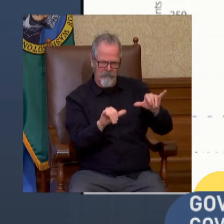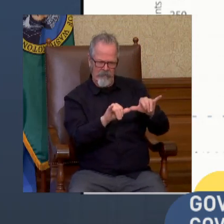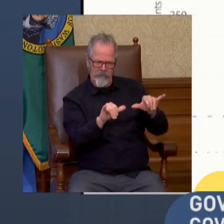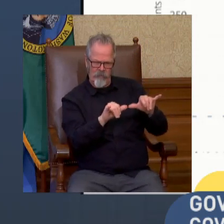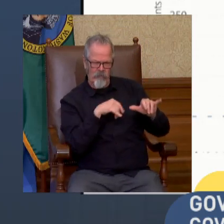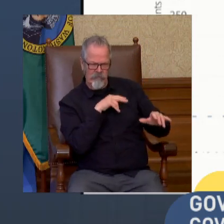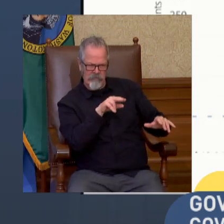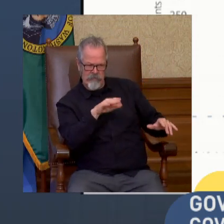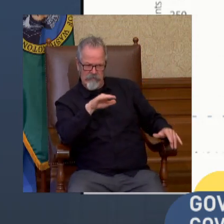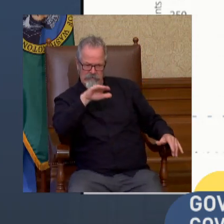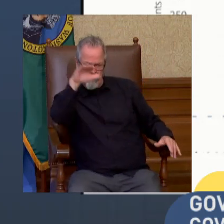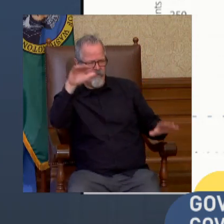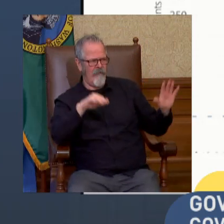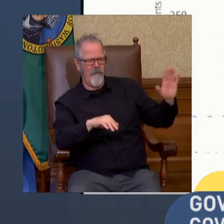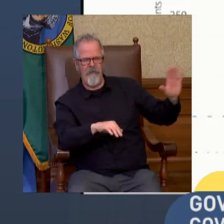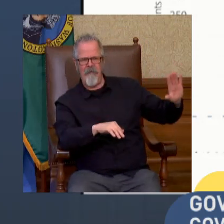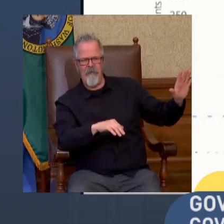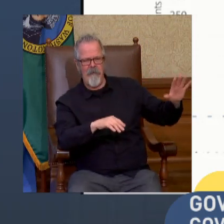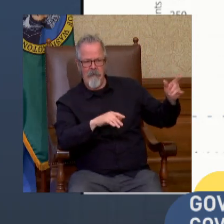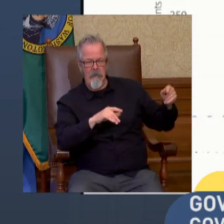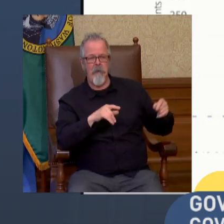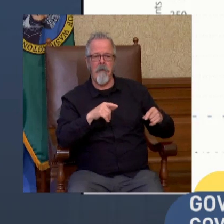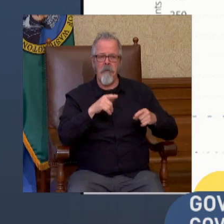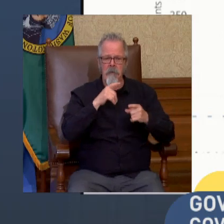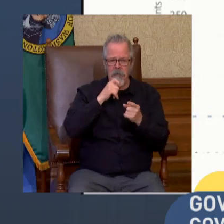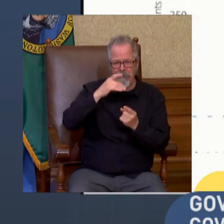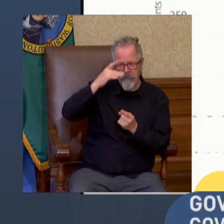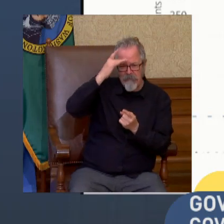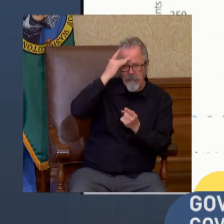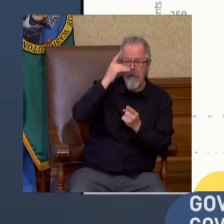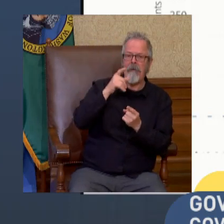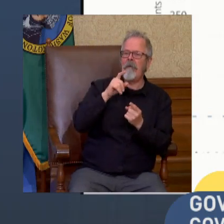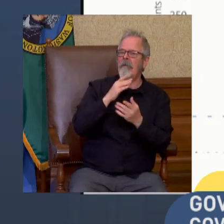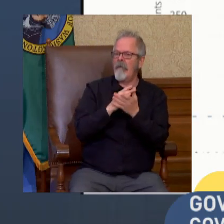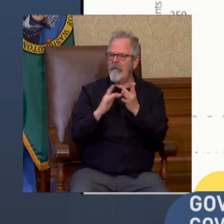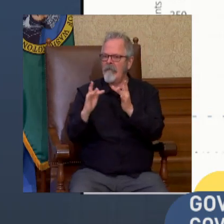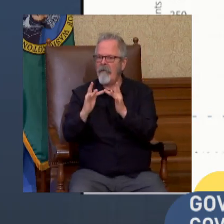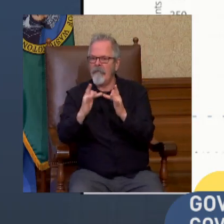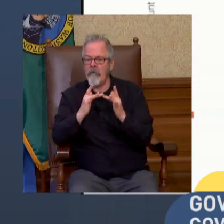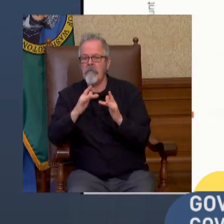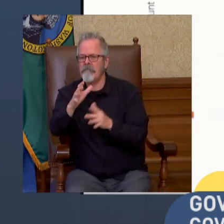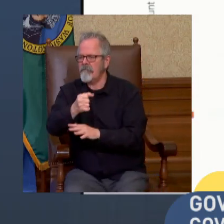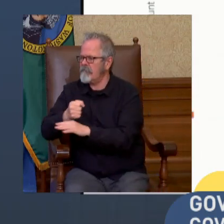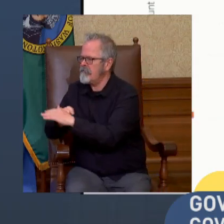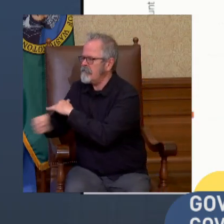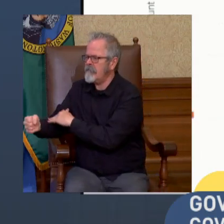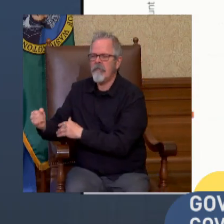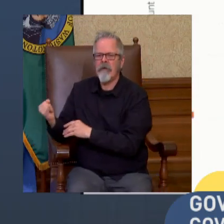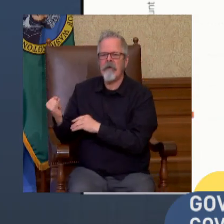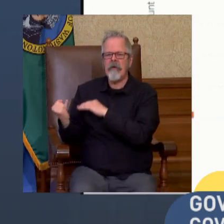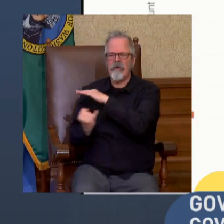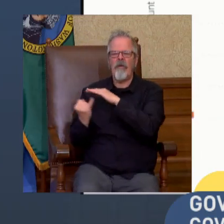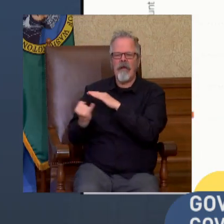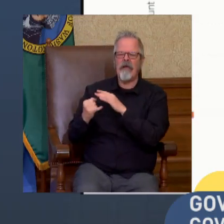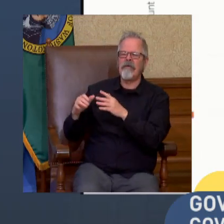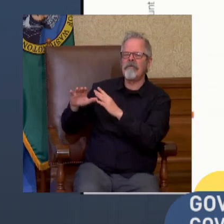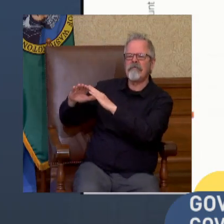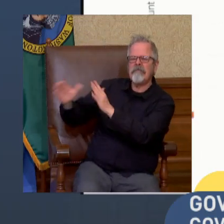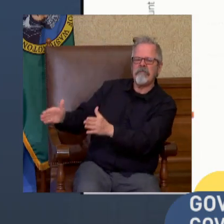community. Nonetheless, this is showing some progress, but we are not out of the woods yet. The next metric we look